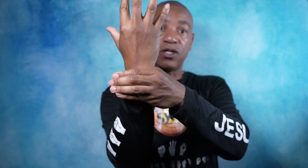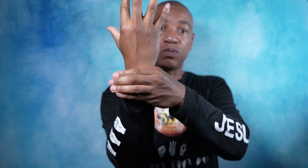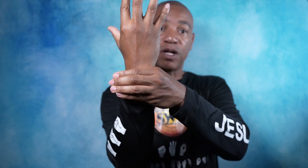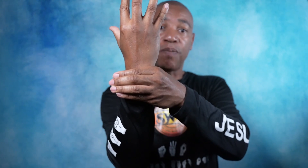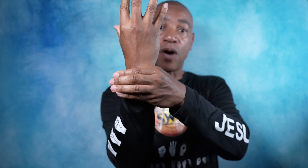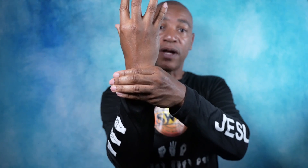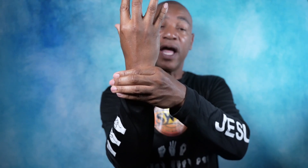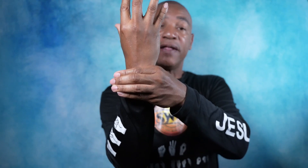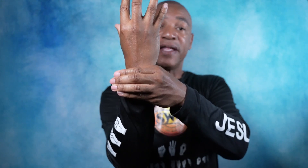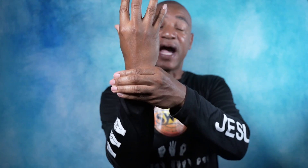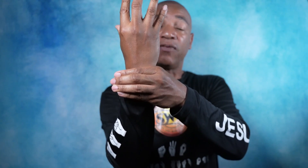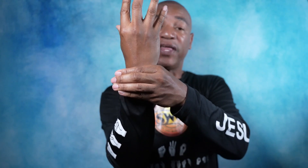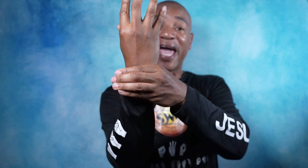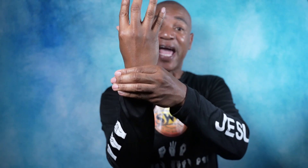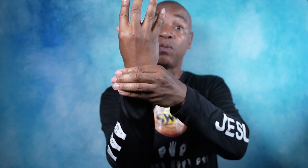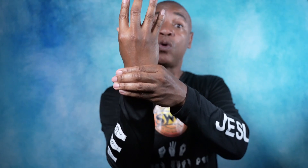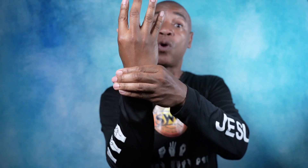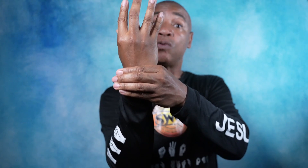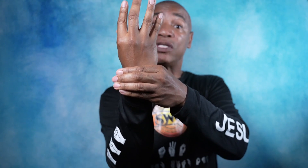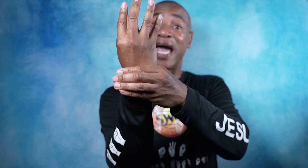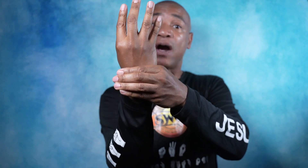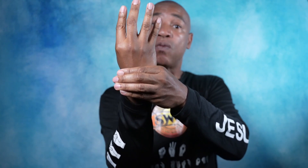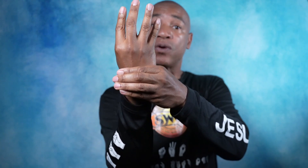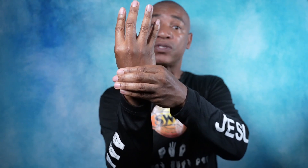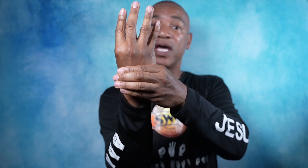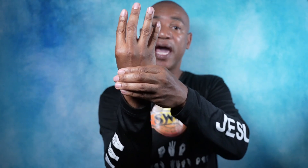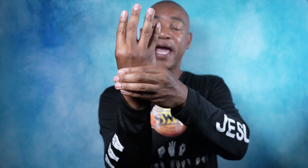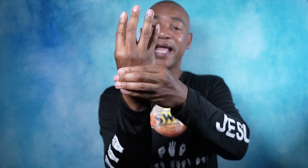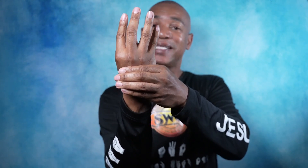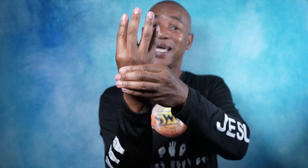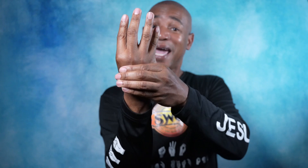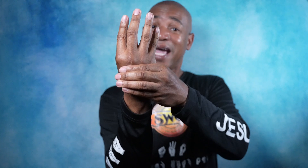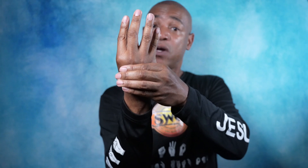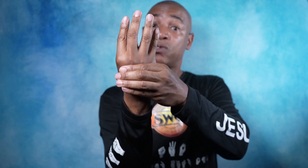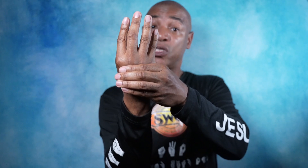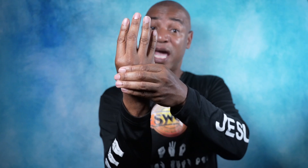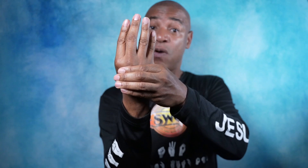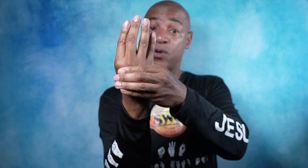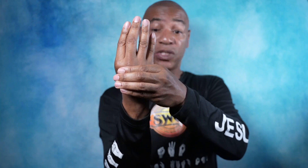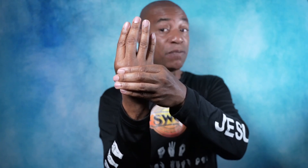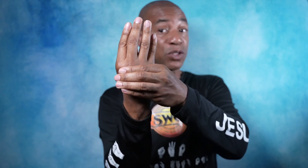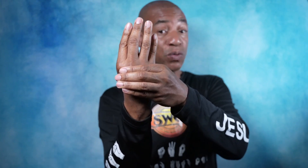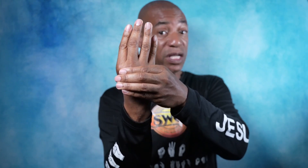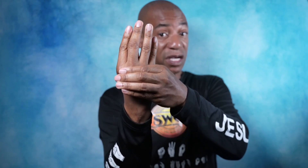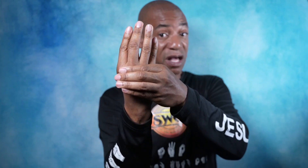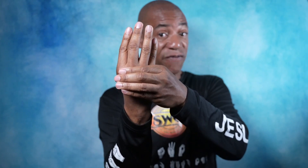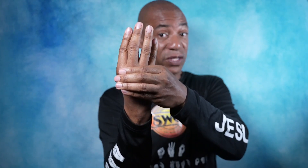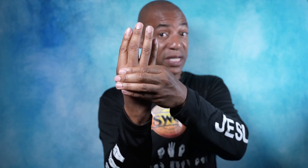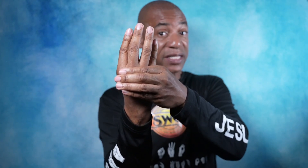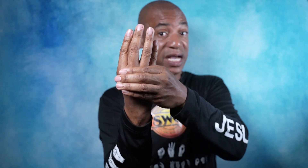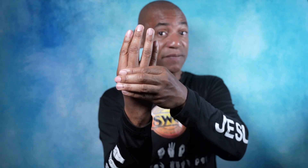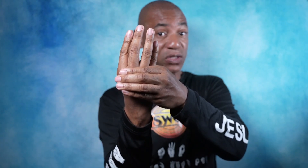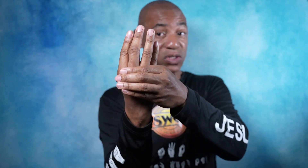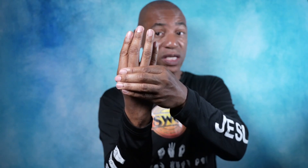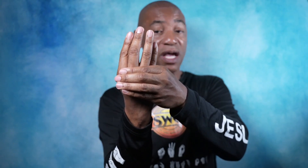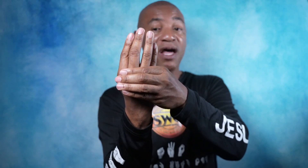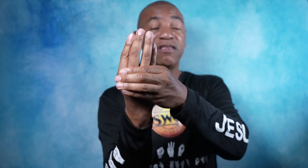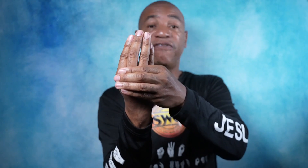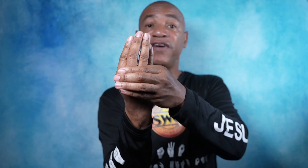spread apart. Now the hand will go downwards, and as the hand goes downwards in between the cuff of the non-dominant C, the